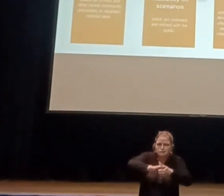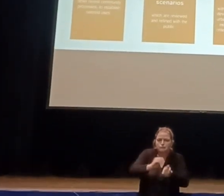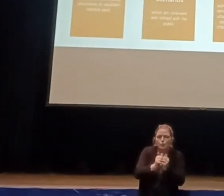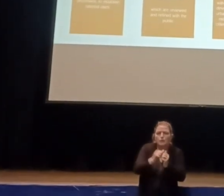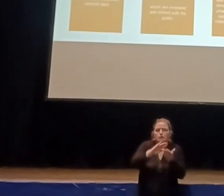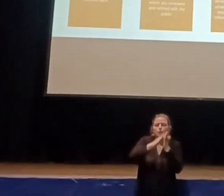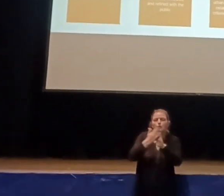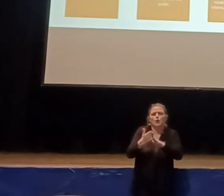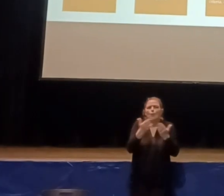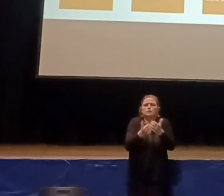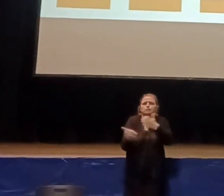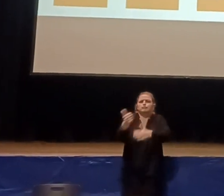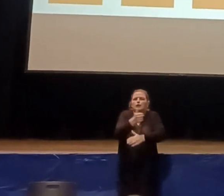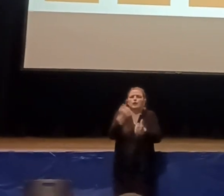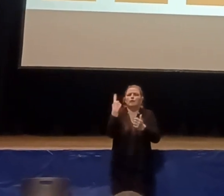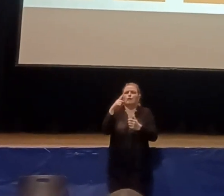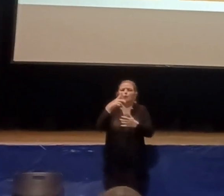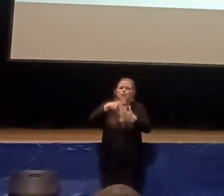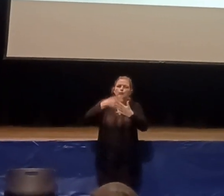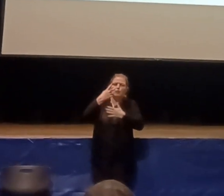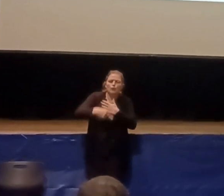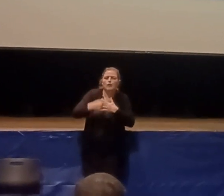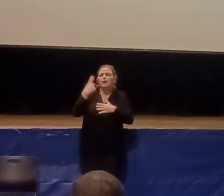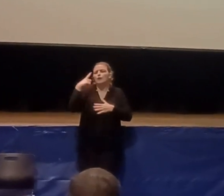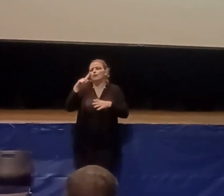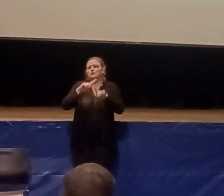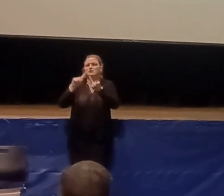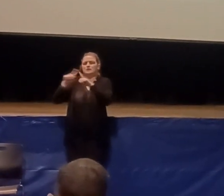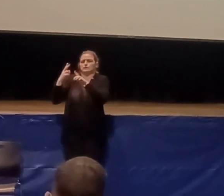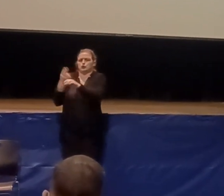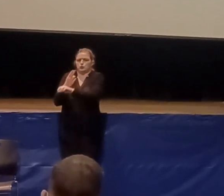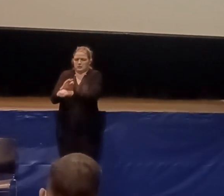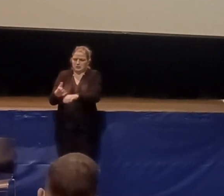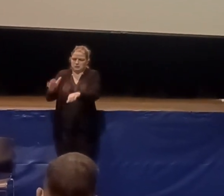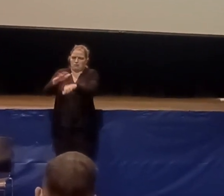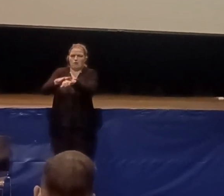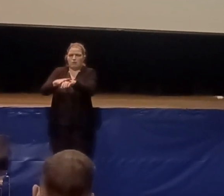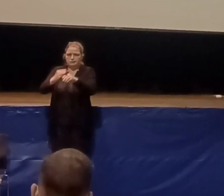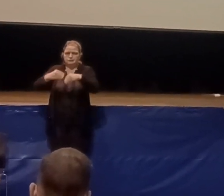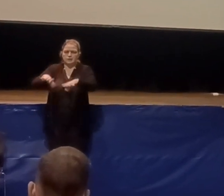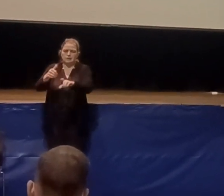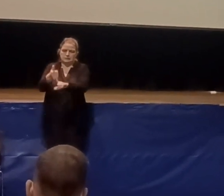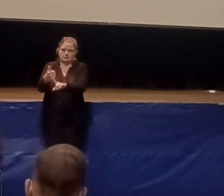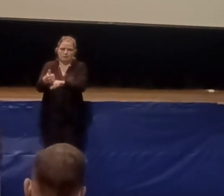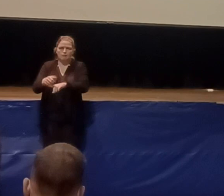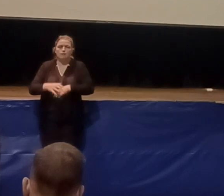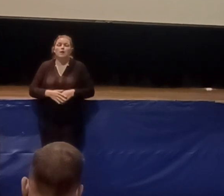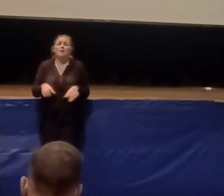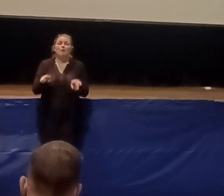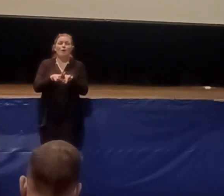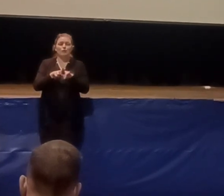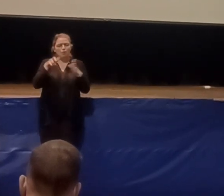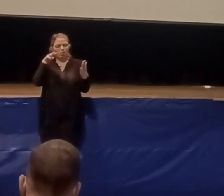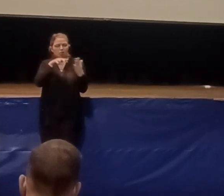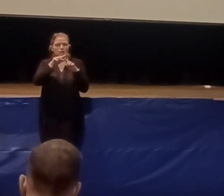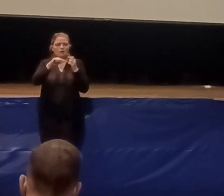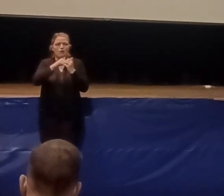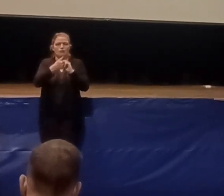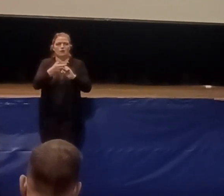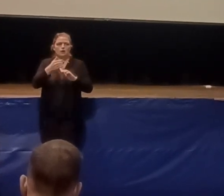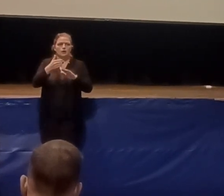what the priorities are for program, for different uses on the site, and also look at how that